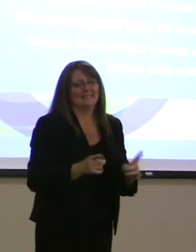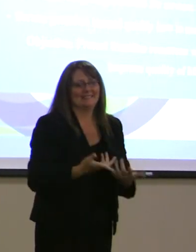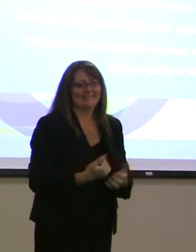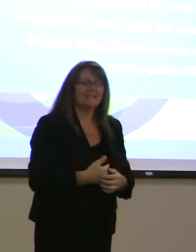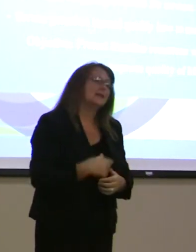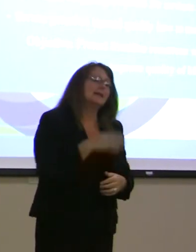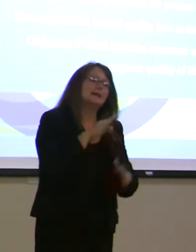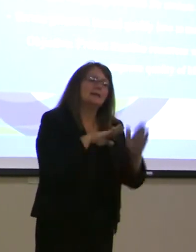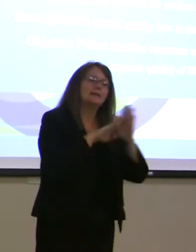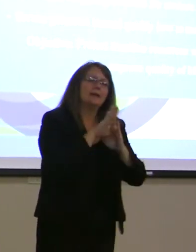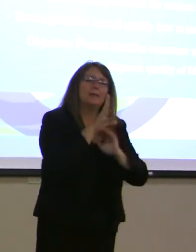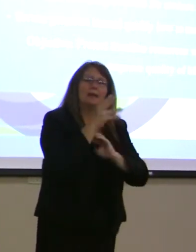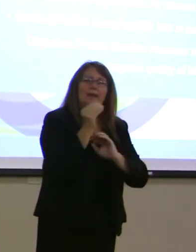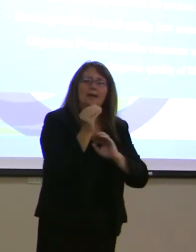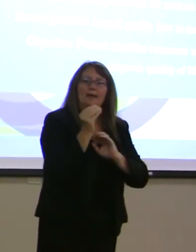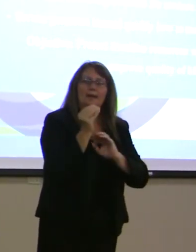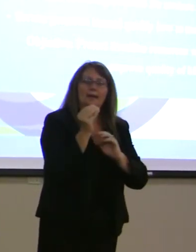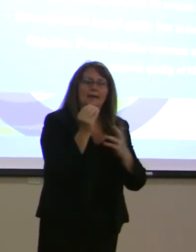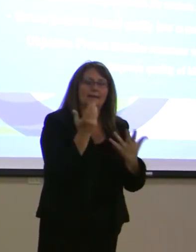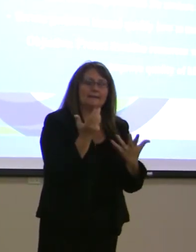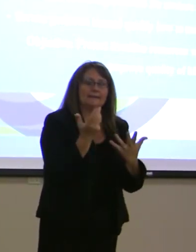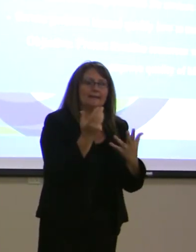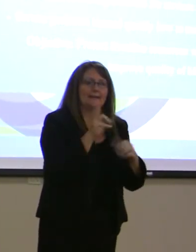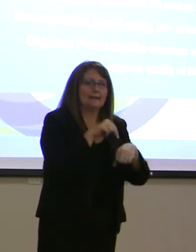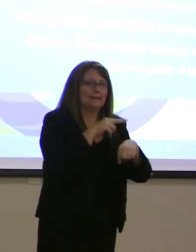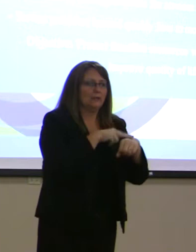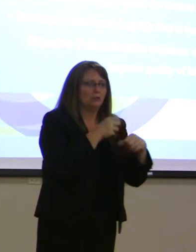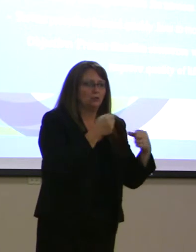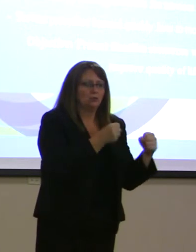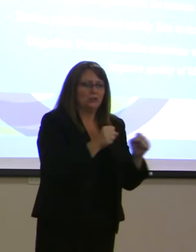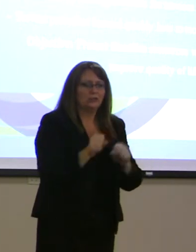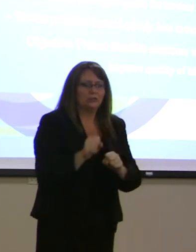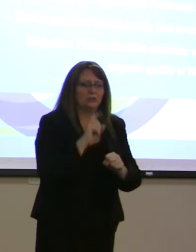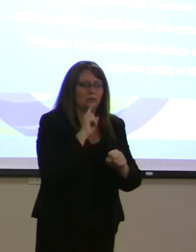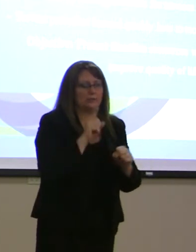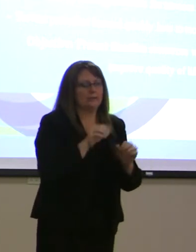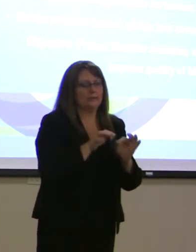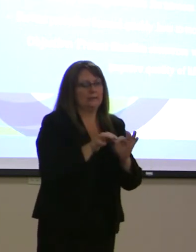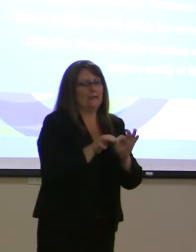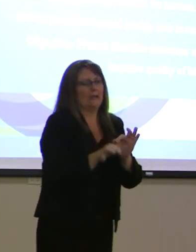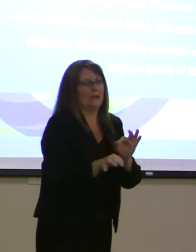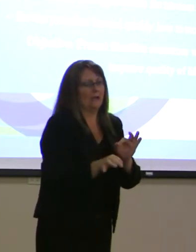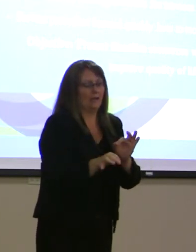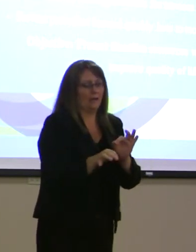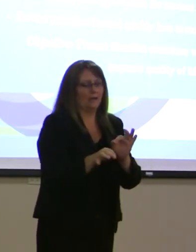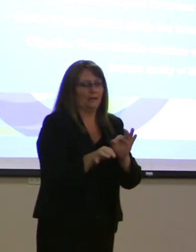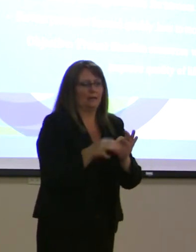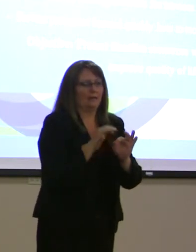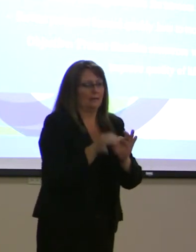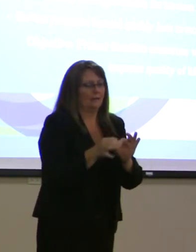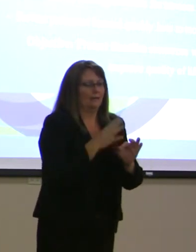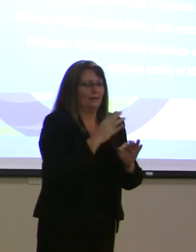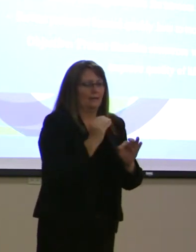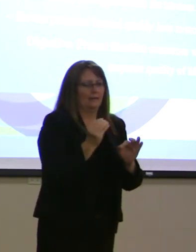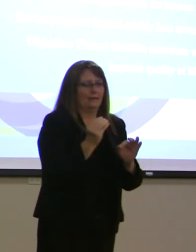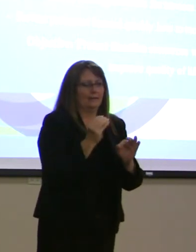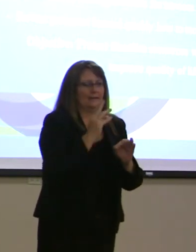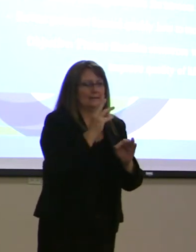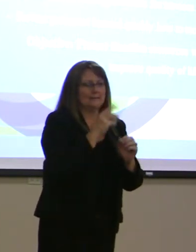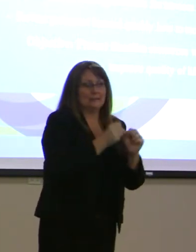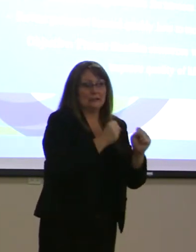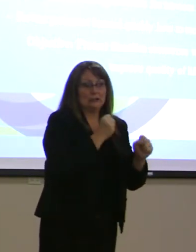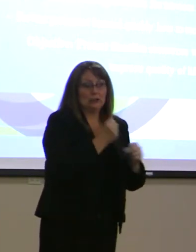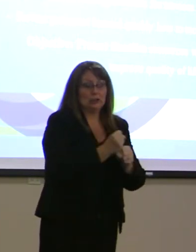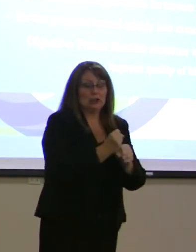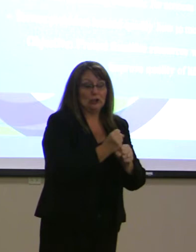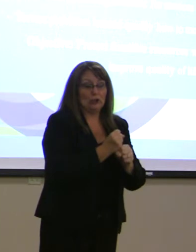the development of the national strategy obviously has been delayed. The whole rollout, the 6-year rollout, hasn't